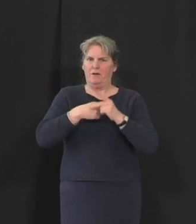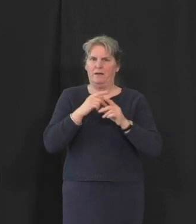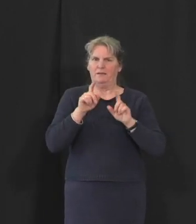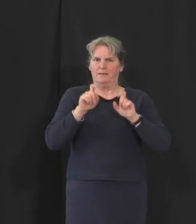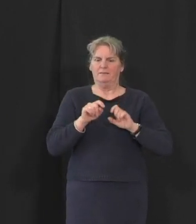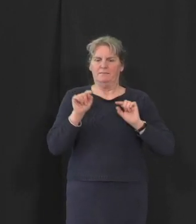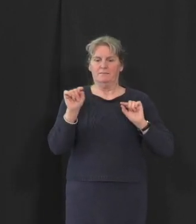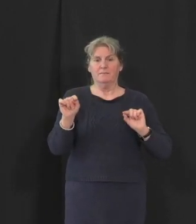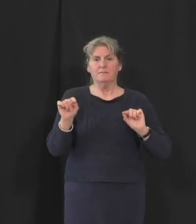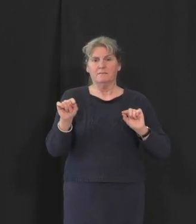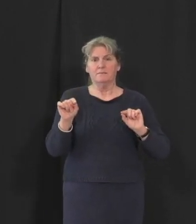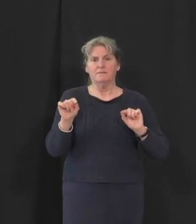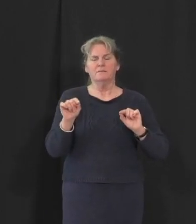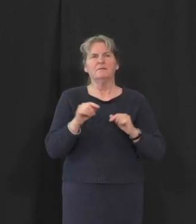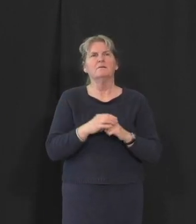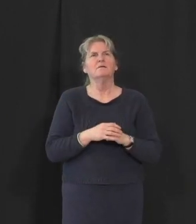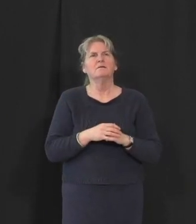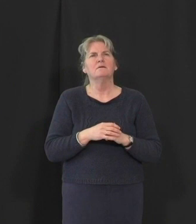is